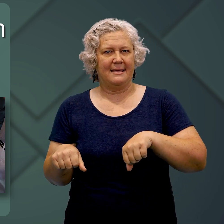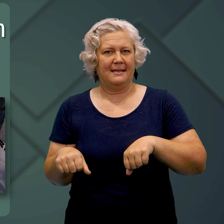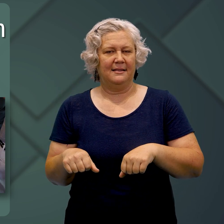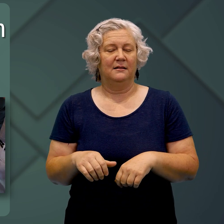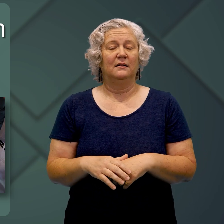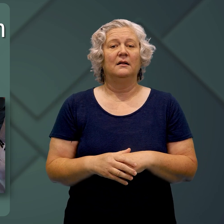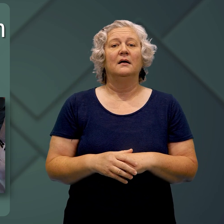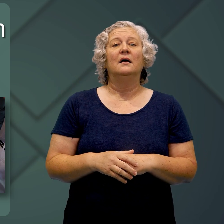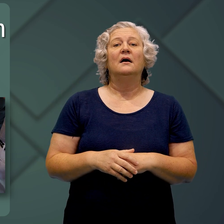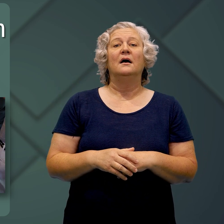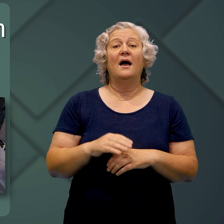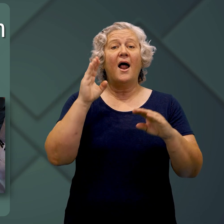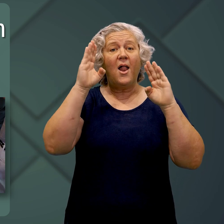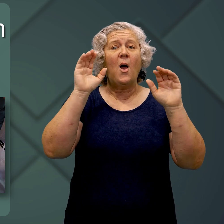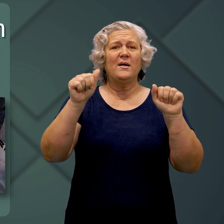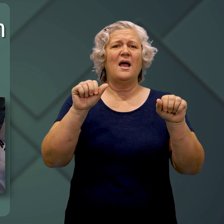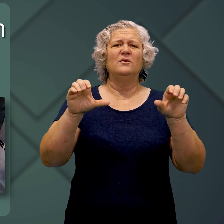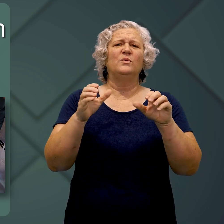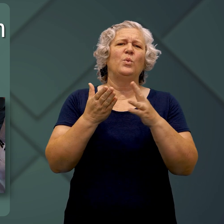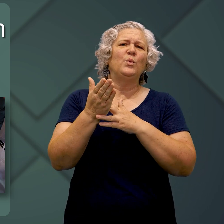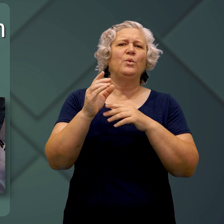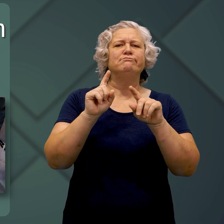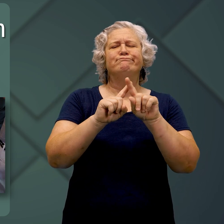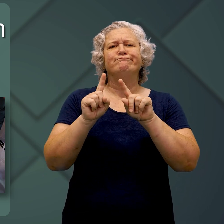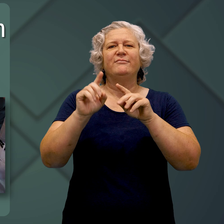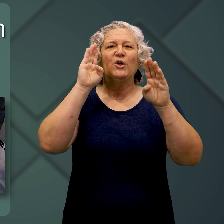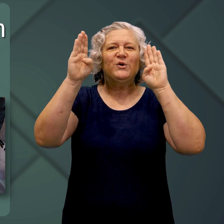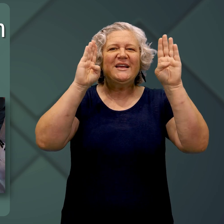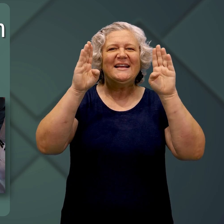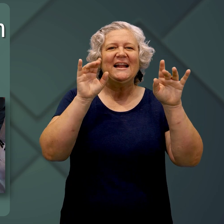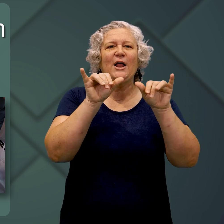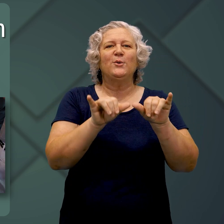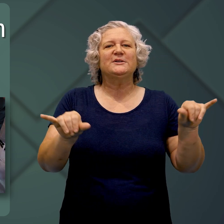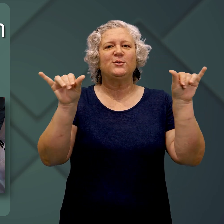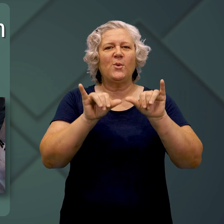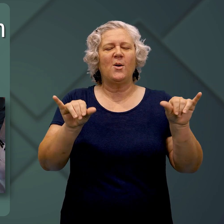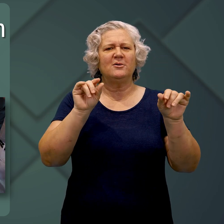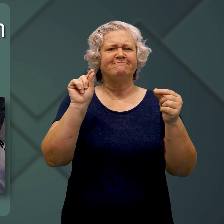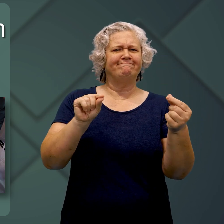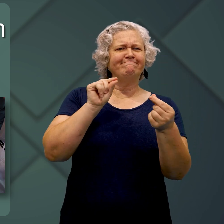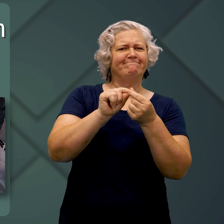getting their permission. That hello can be done by using greeting rituals.